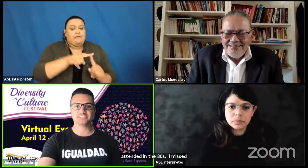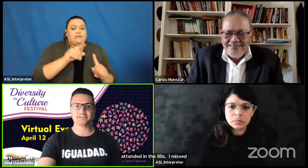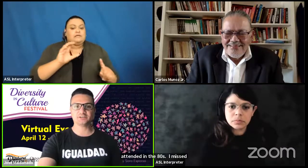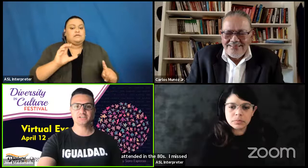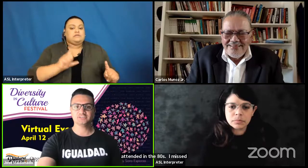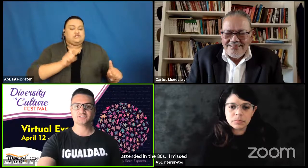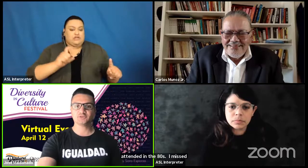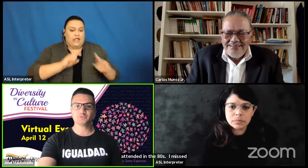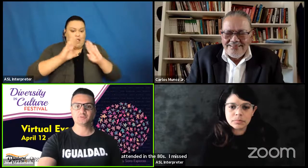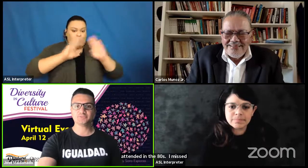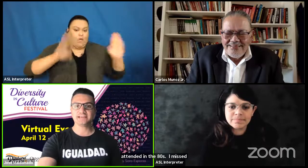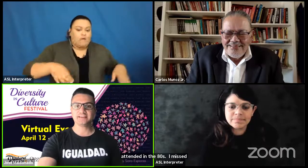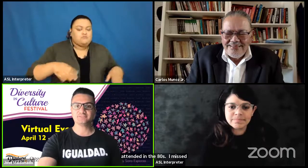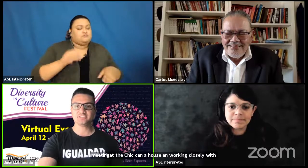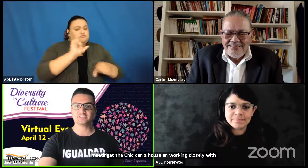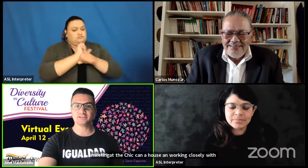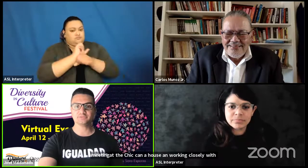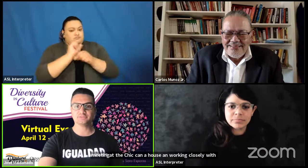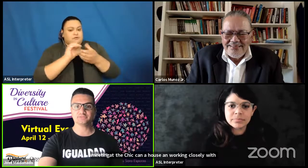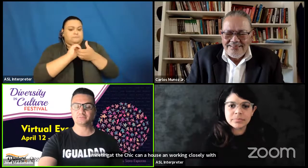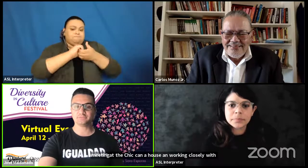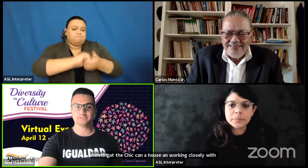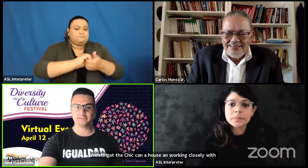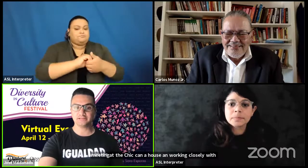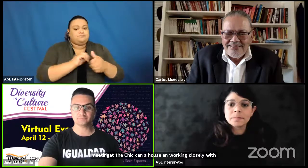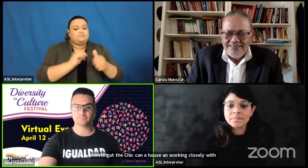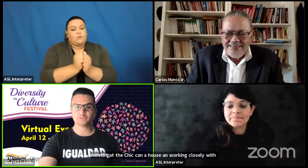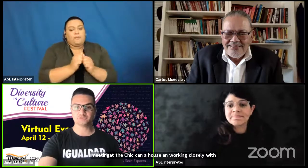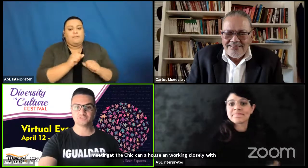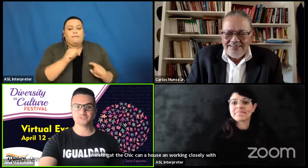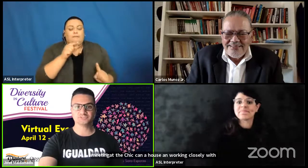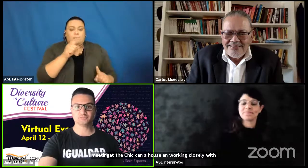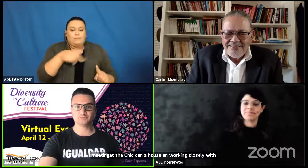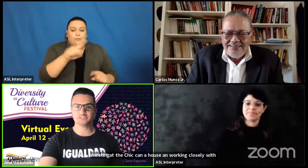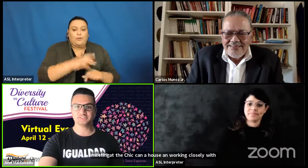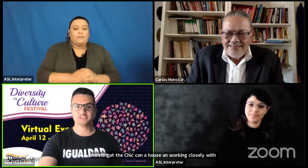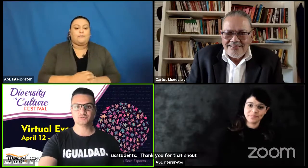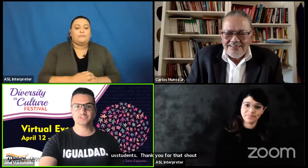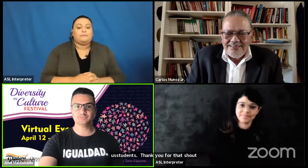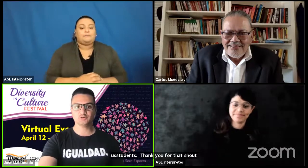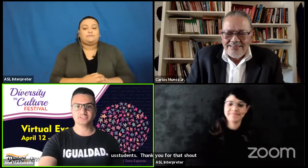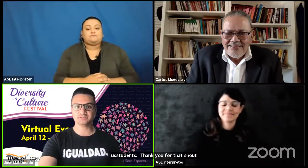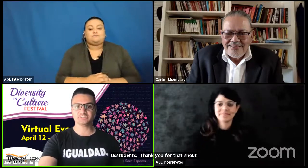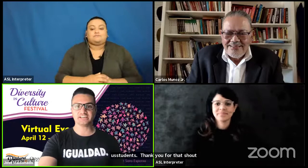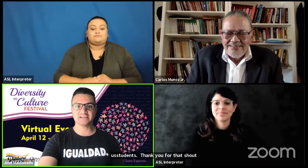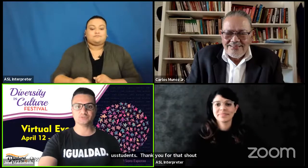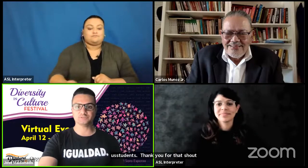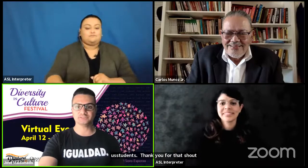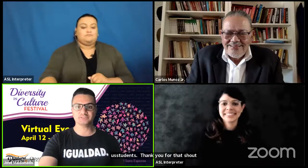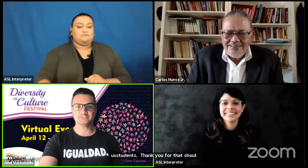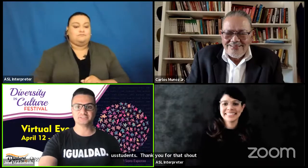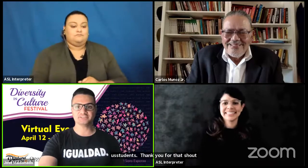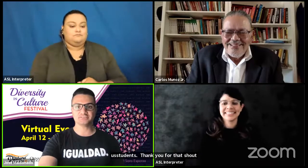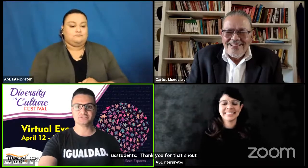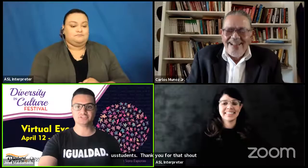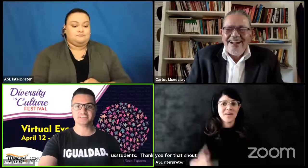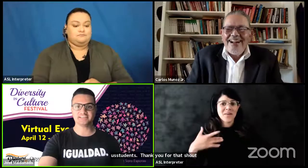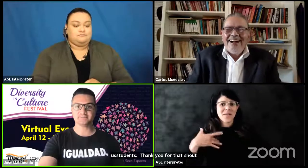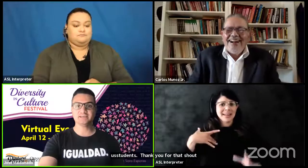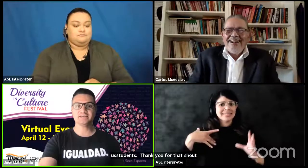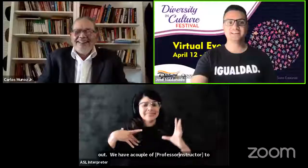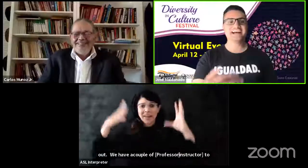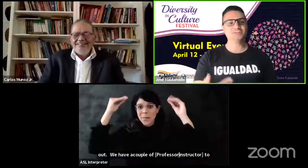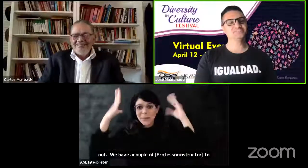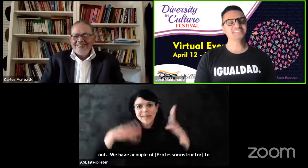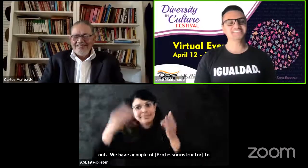that shout out. So we have a couple of, and Professor, just to point this out, you're really blowing up the chat. Everyone's loving this. They're having a great